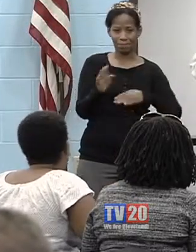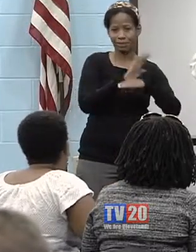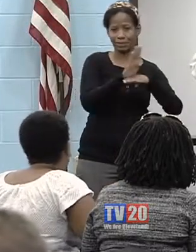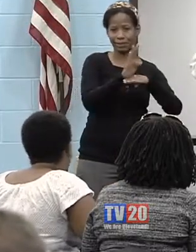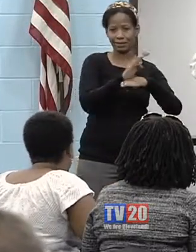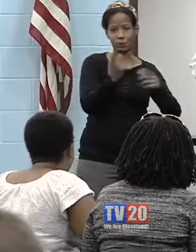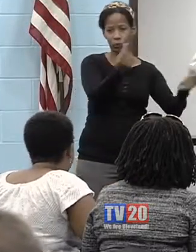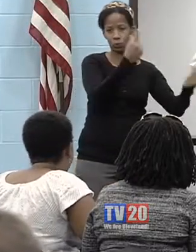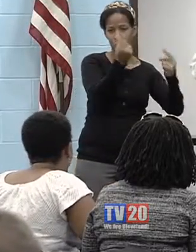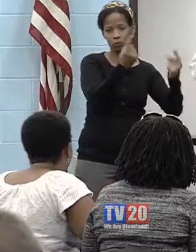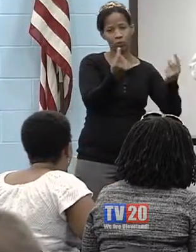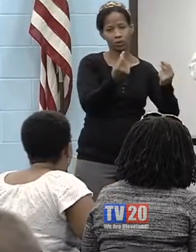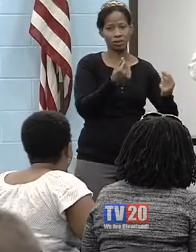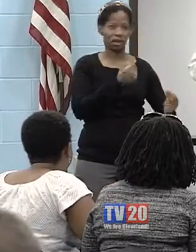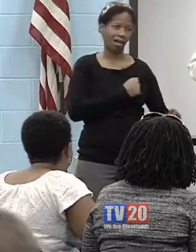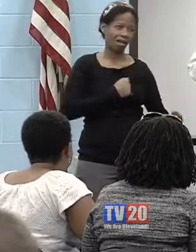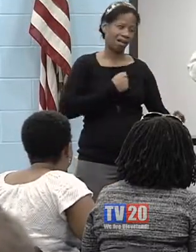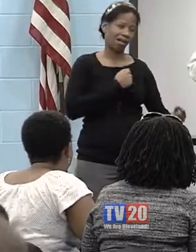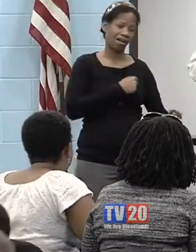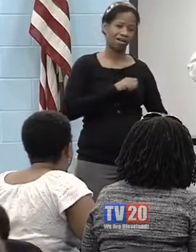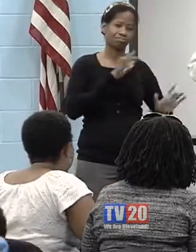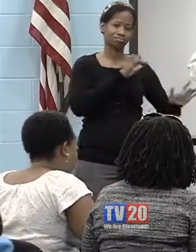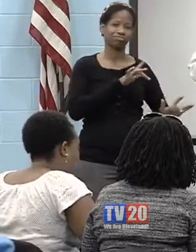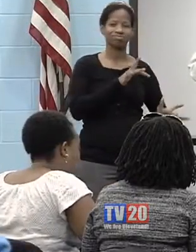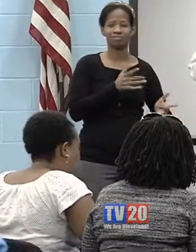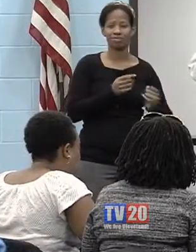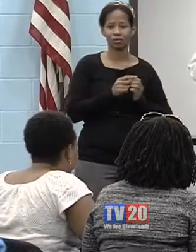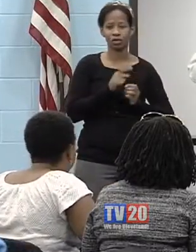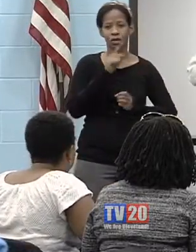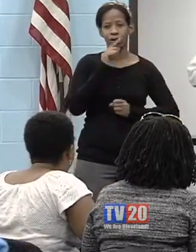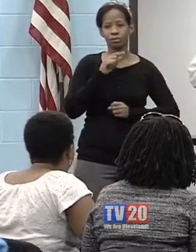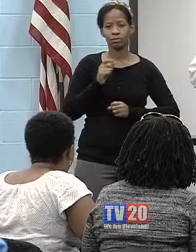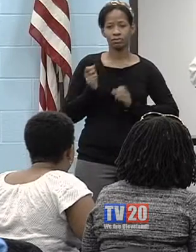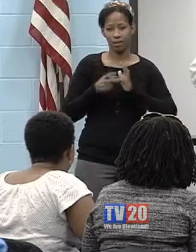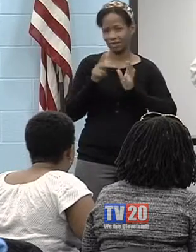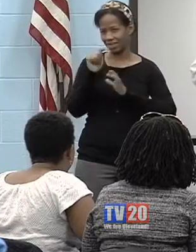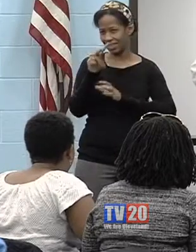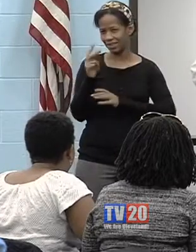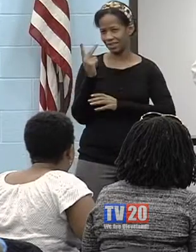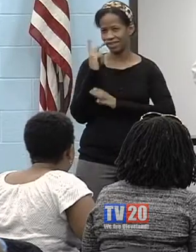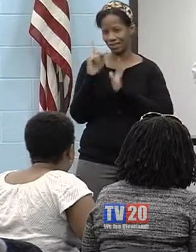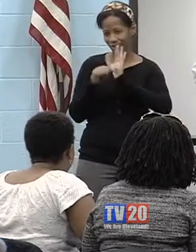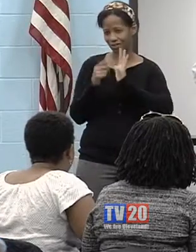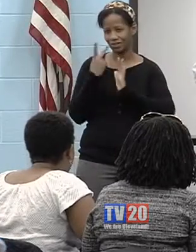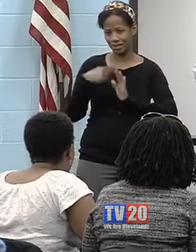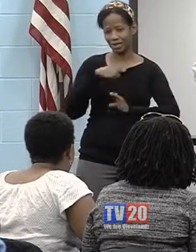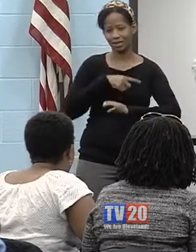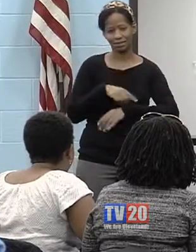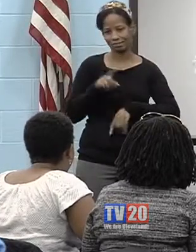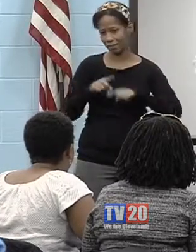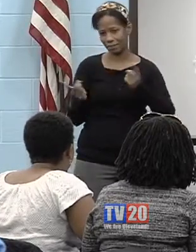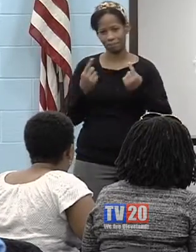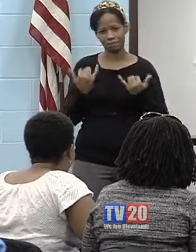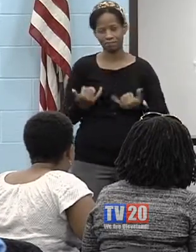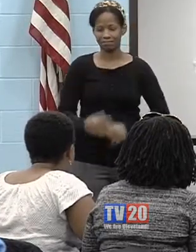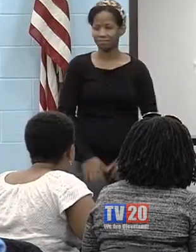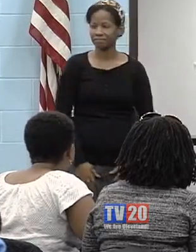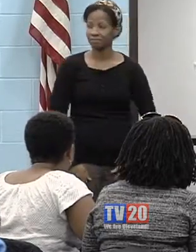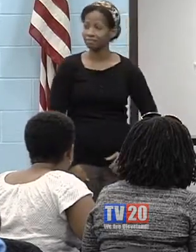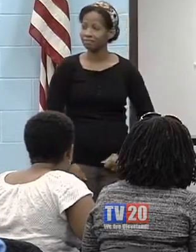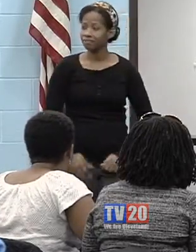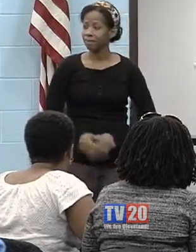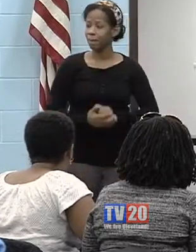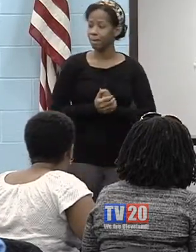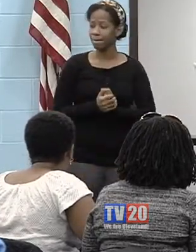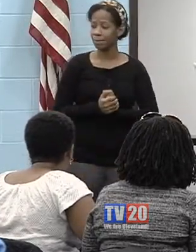able to be with us today, but I'm confident he'll tune in on TV20 for this program. I also